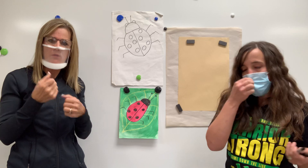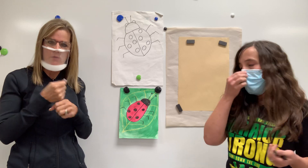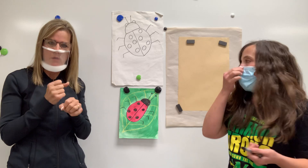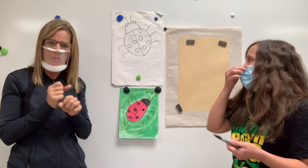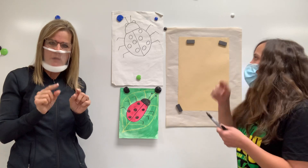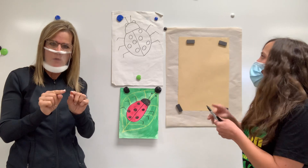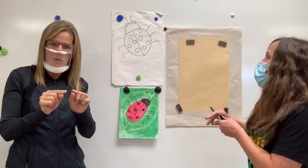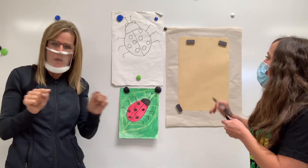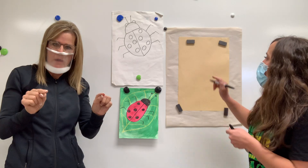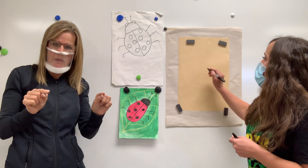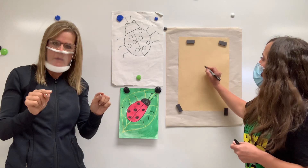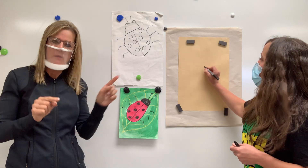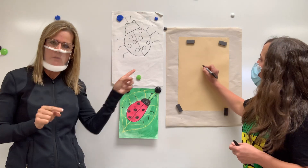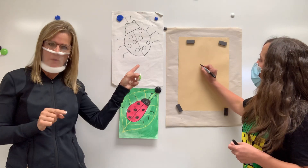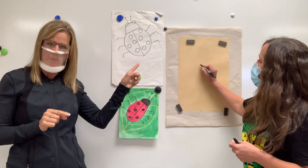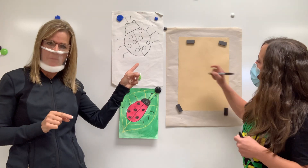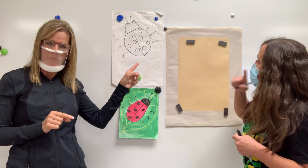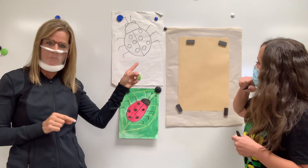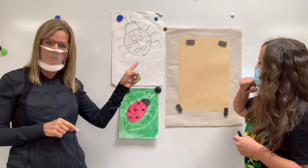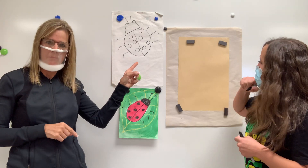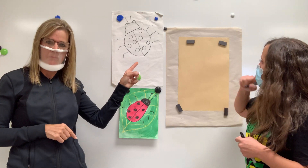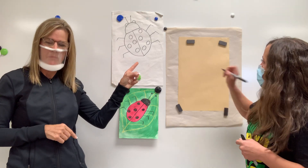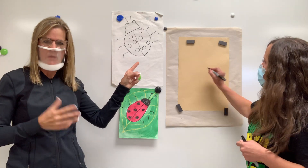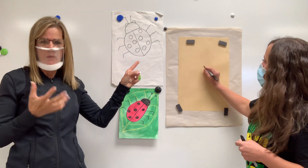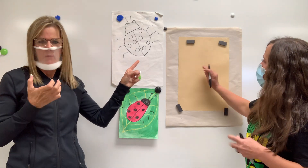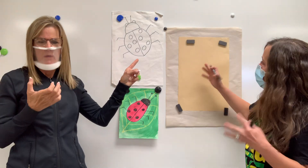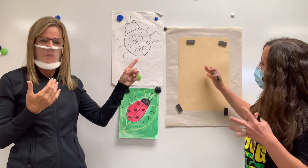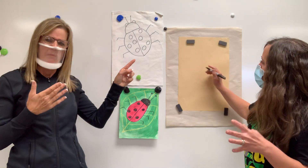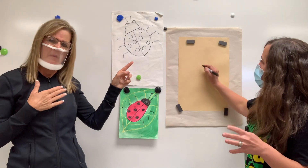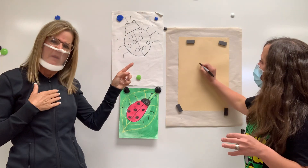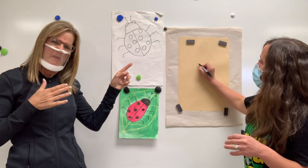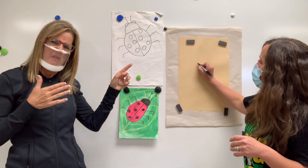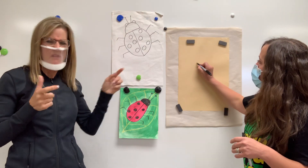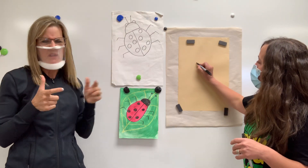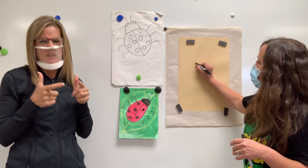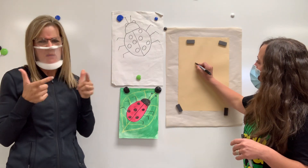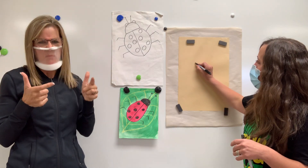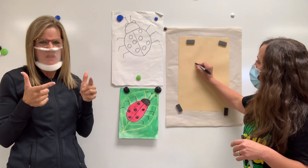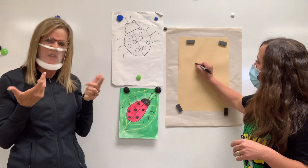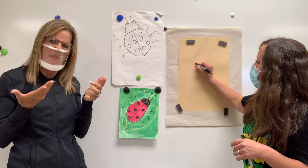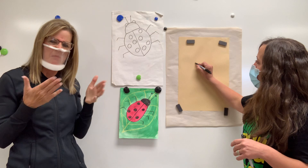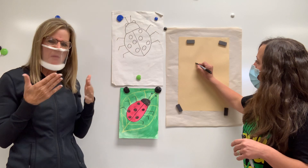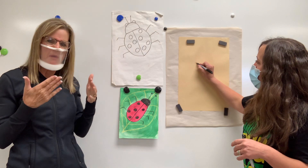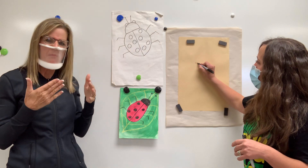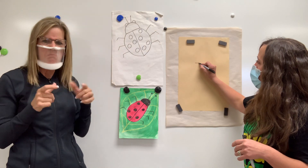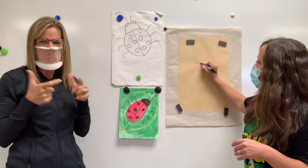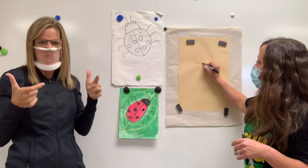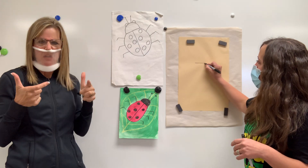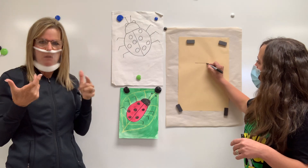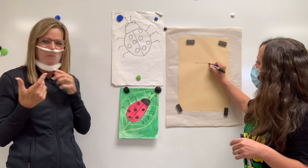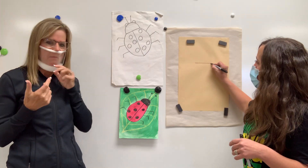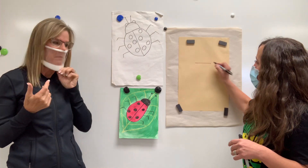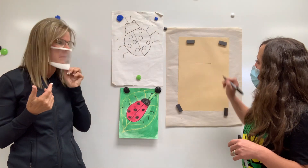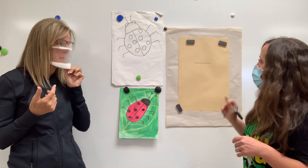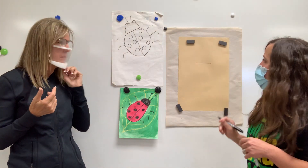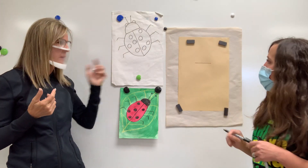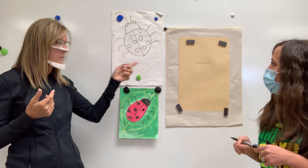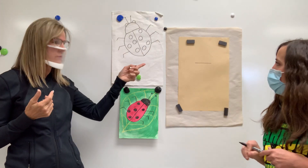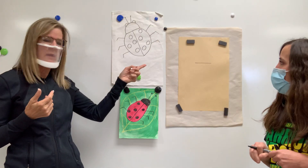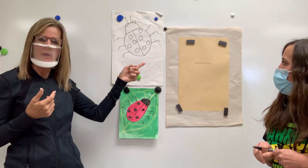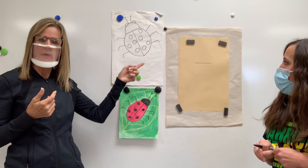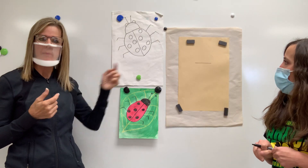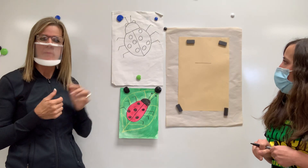straight line. So, I think I want my ladybug kind of big on my paper. So I'm gonna make a straight